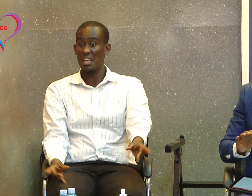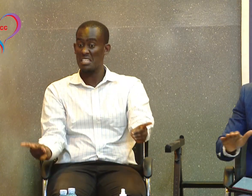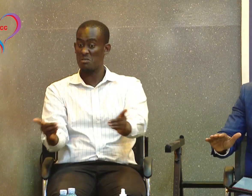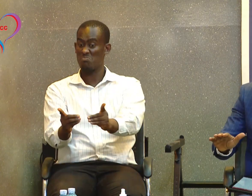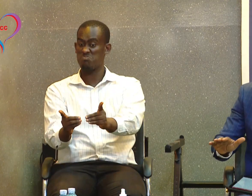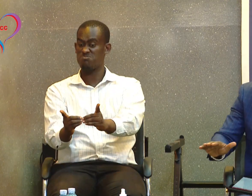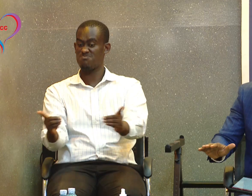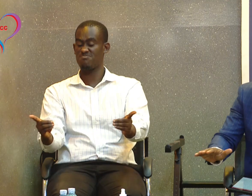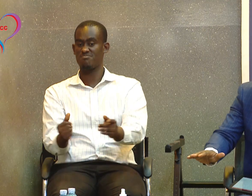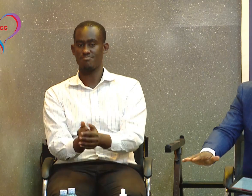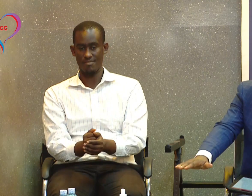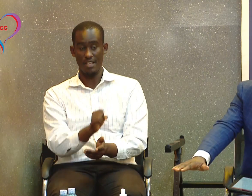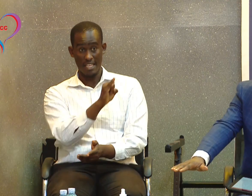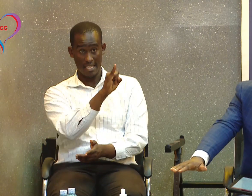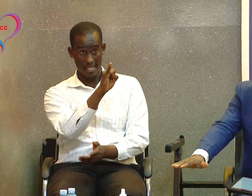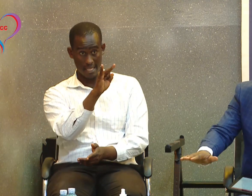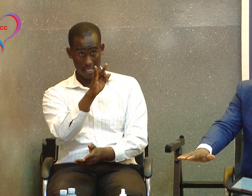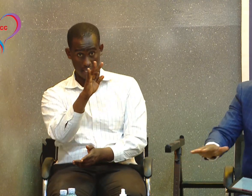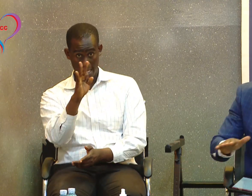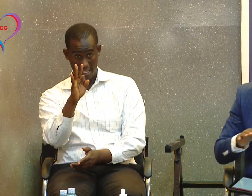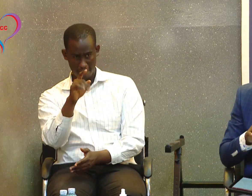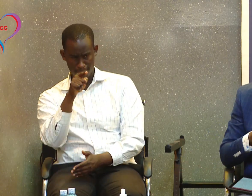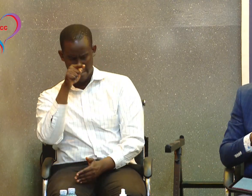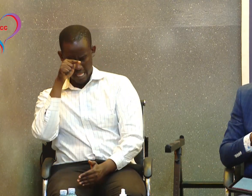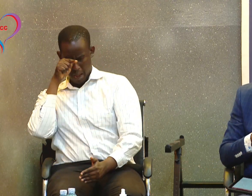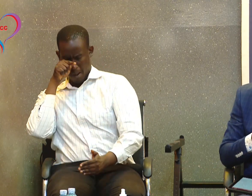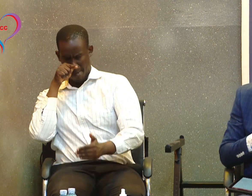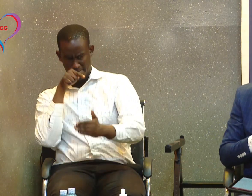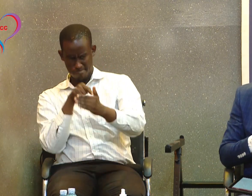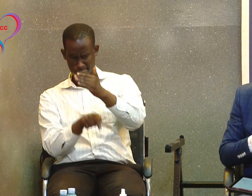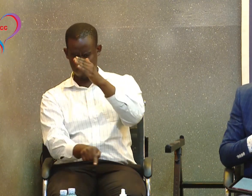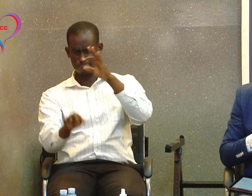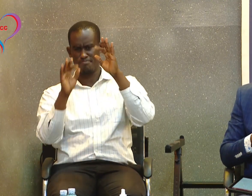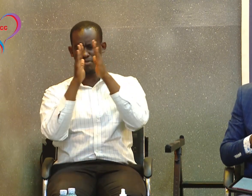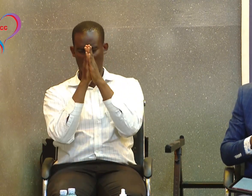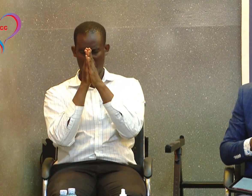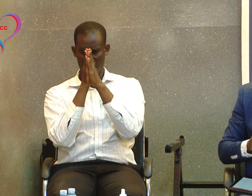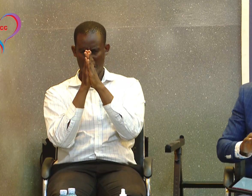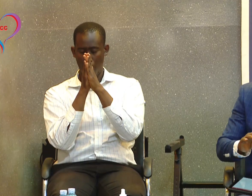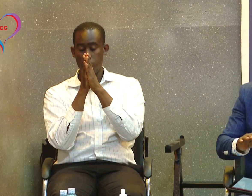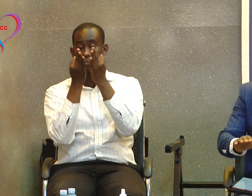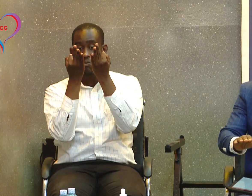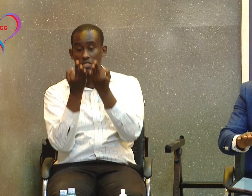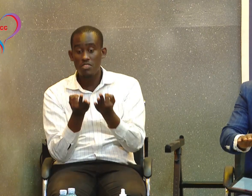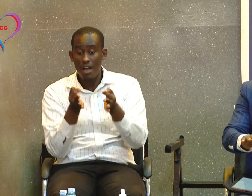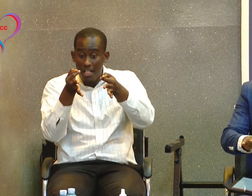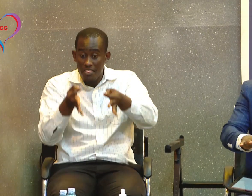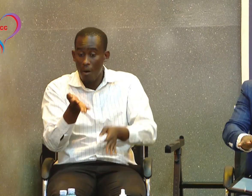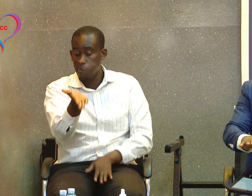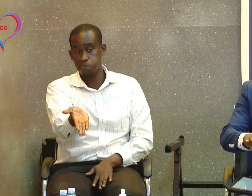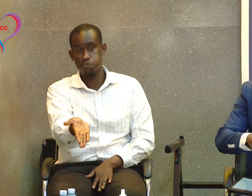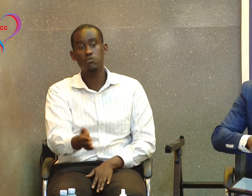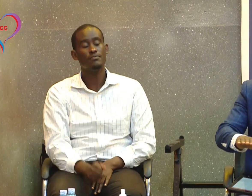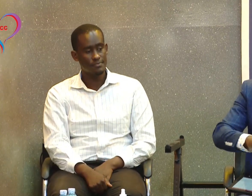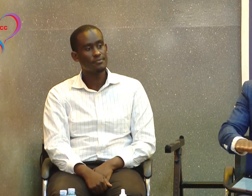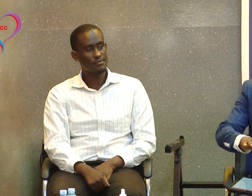If you push a little bit in prayer, things are there in the corner. If you push a little thing in